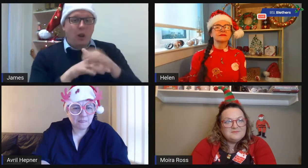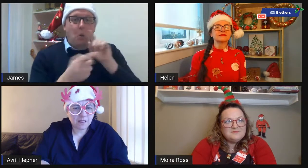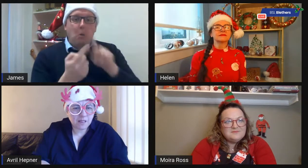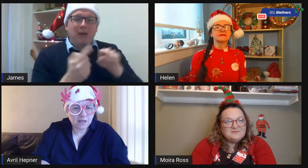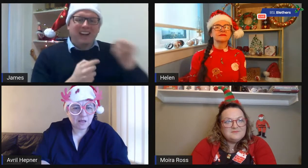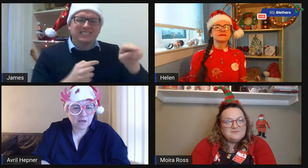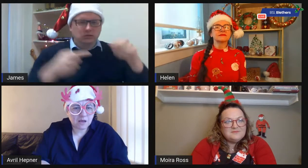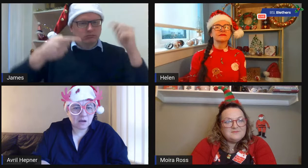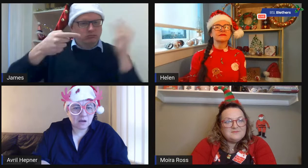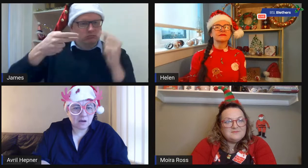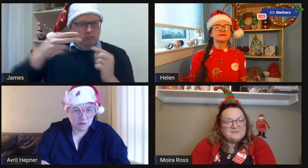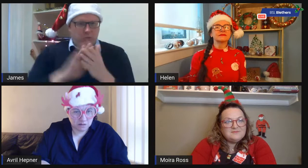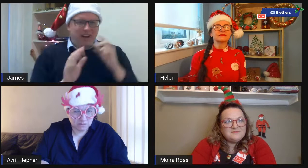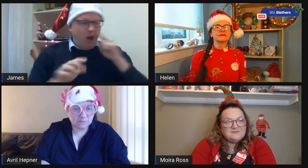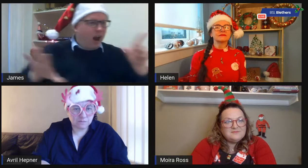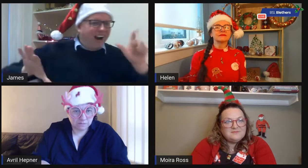Christmas. And what's coming up this Christmas then?